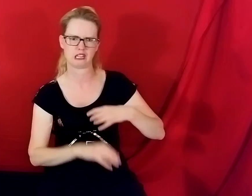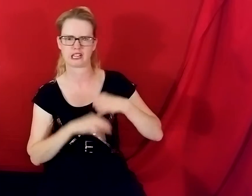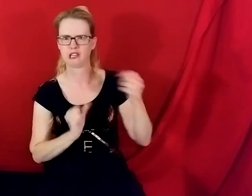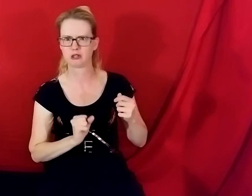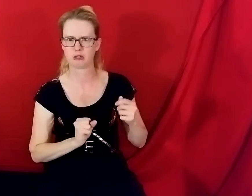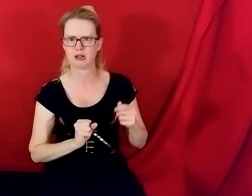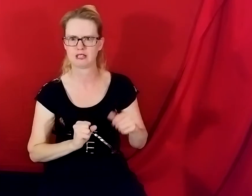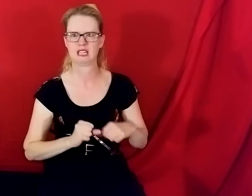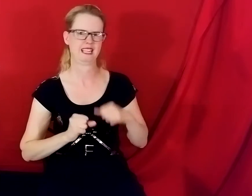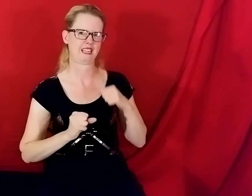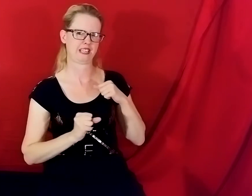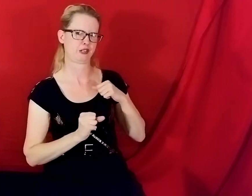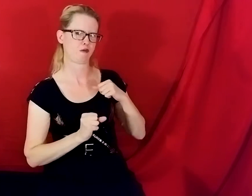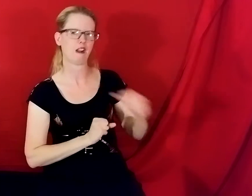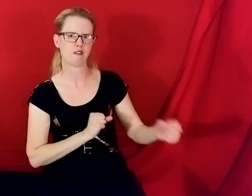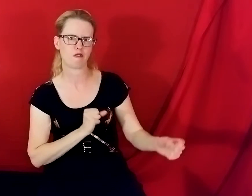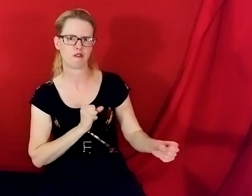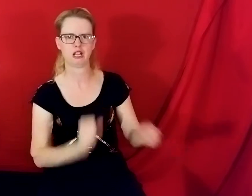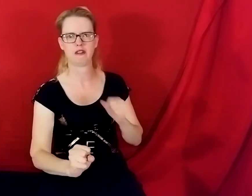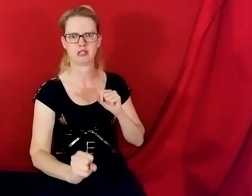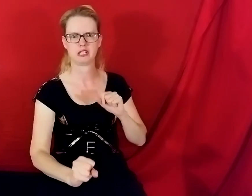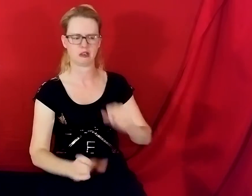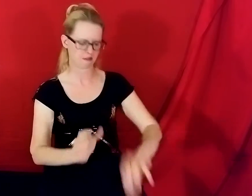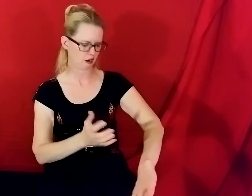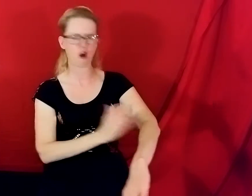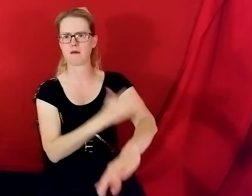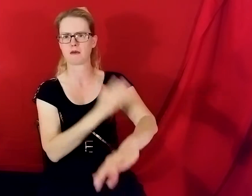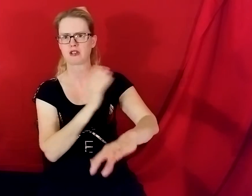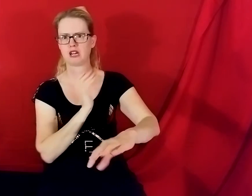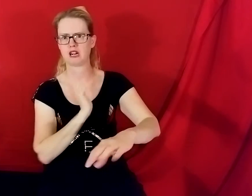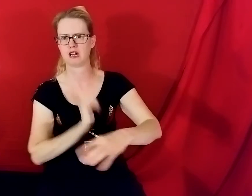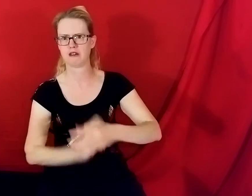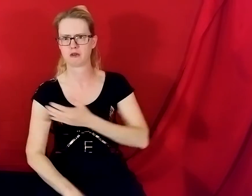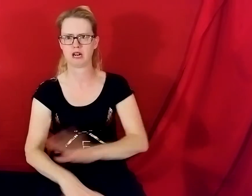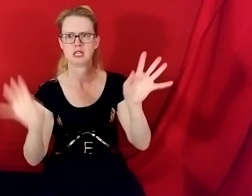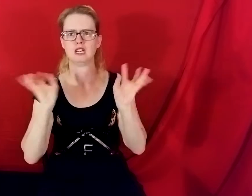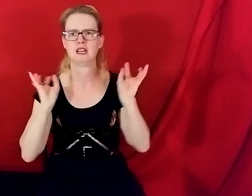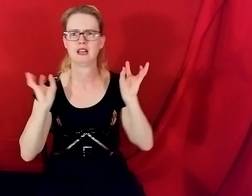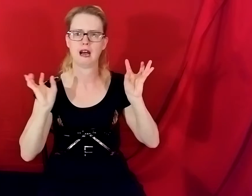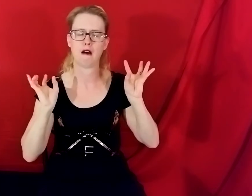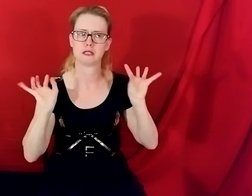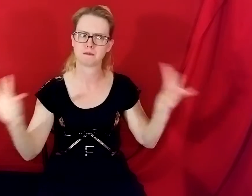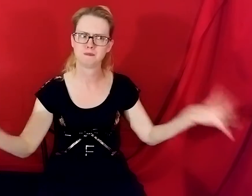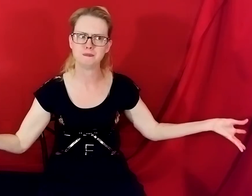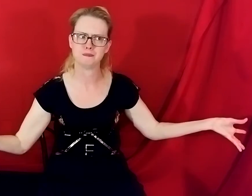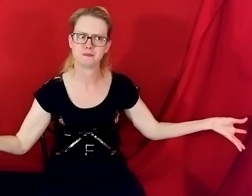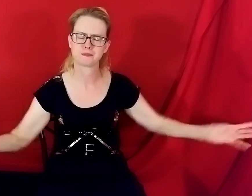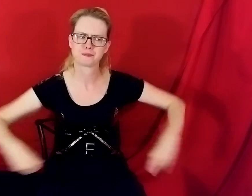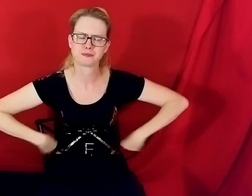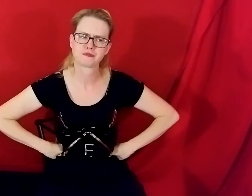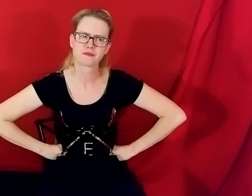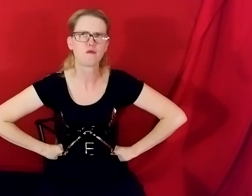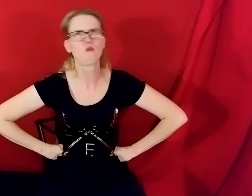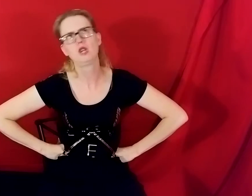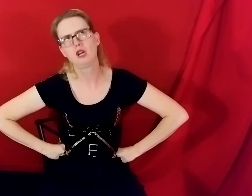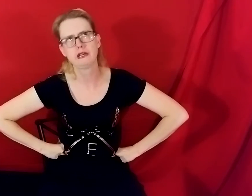kills you right and it takes you right you know arms cut off whatever i was like hmm okay i